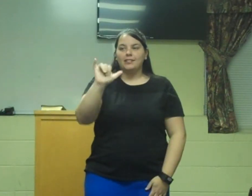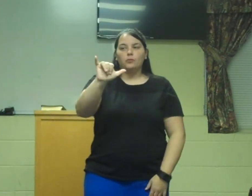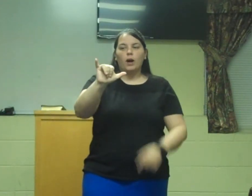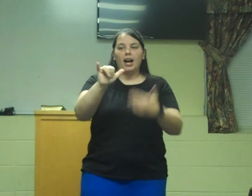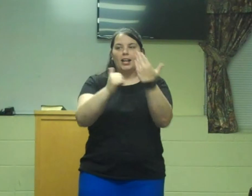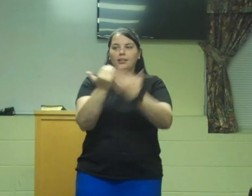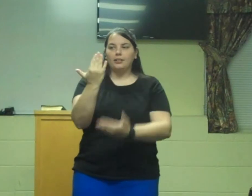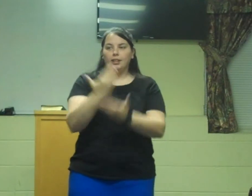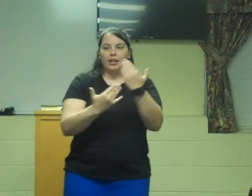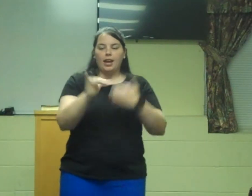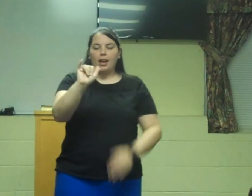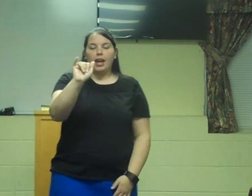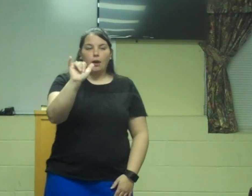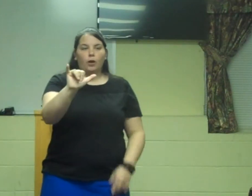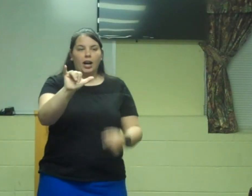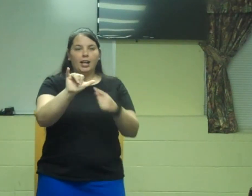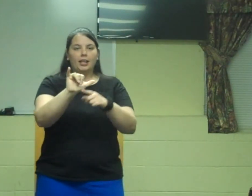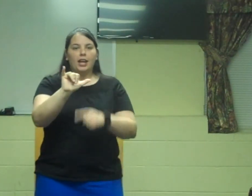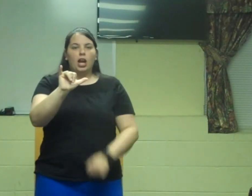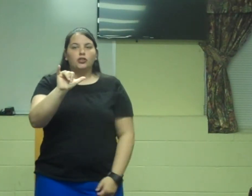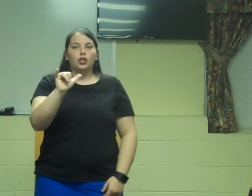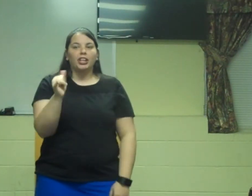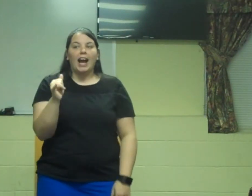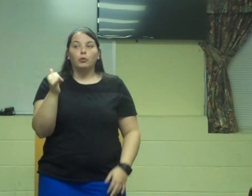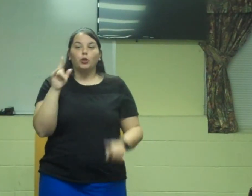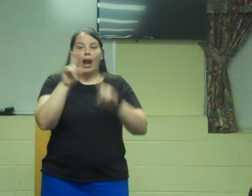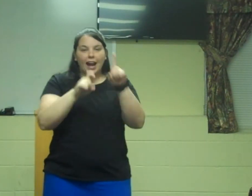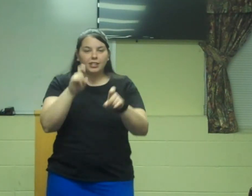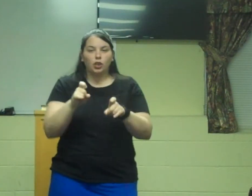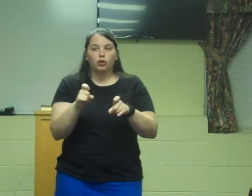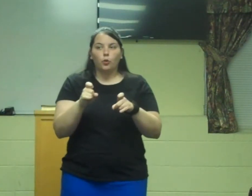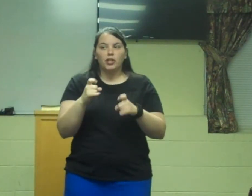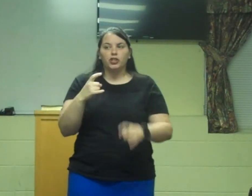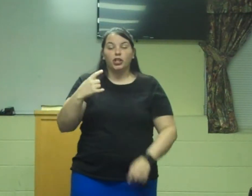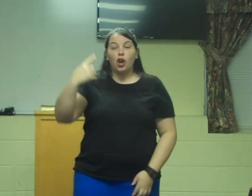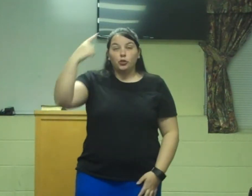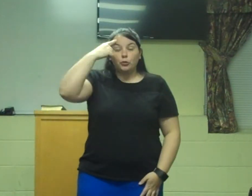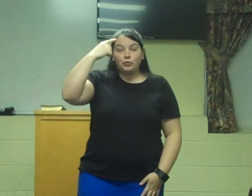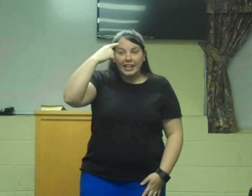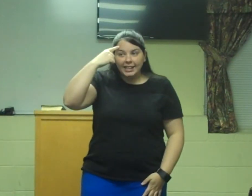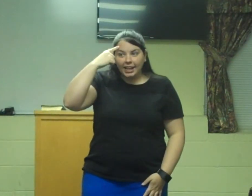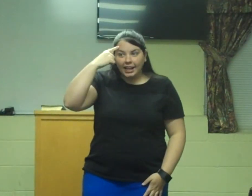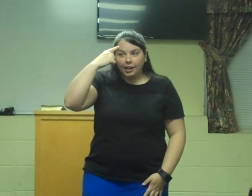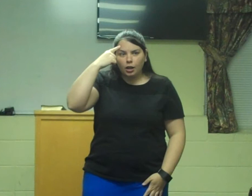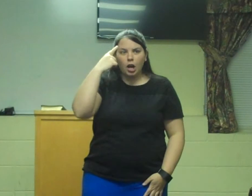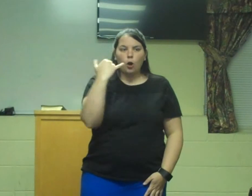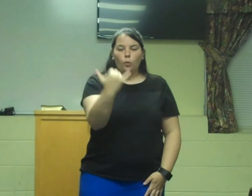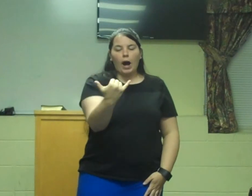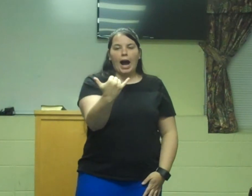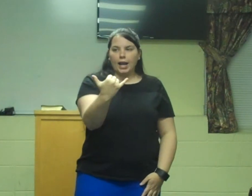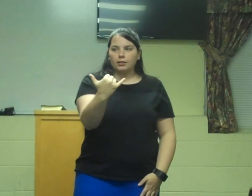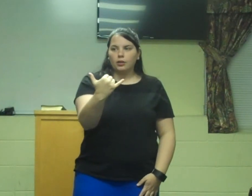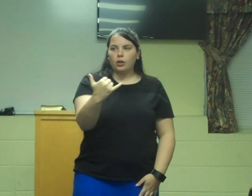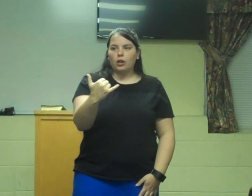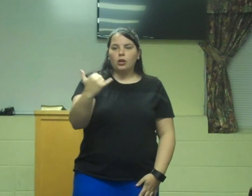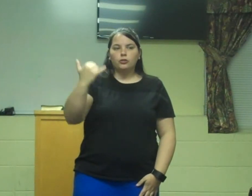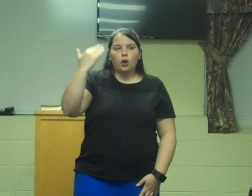ABCs. Why. So you're gonna, when you're asking the question, you're thinking why.